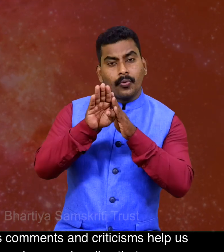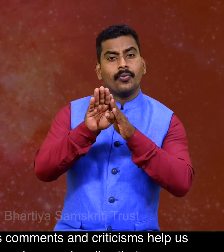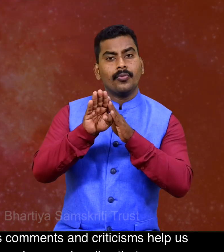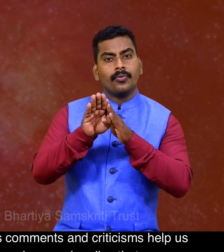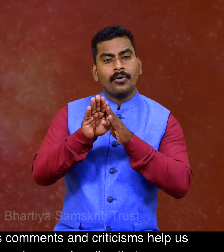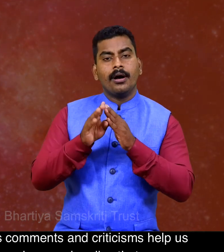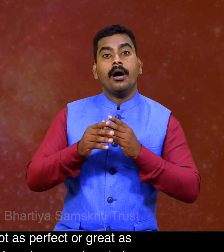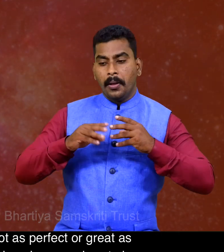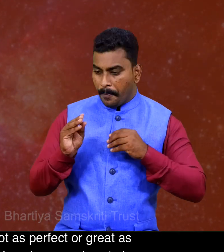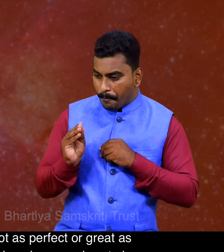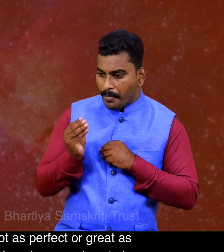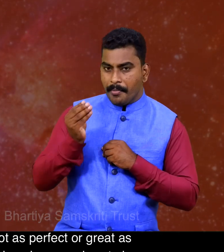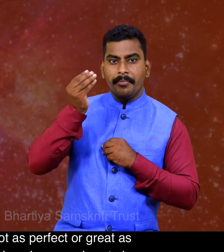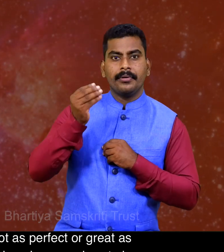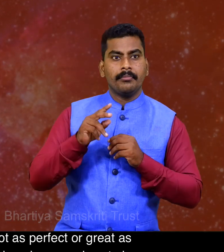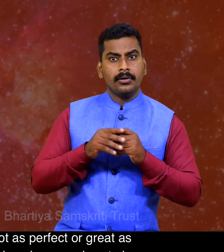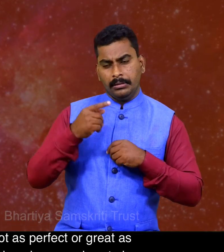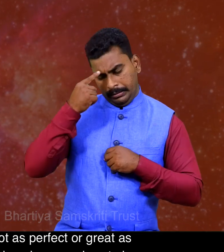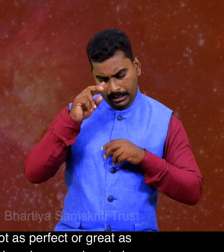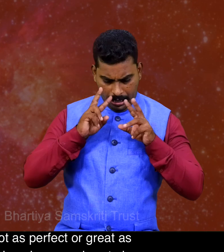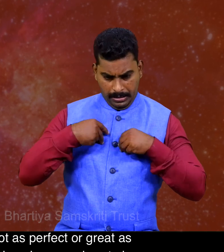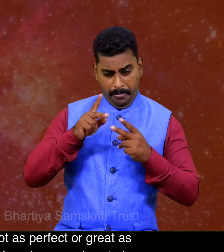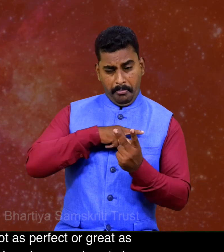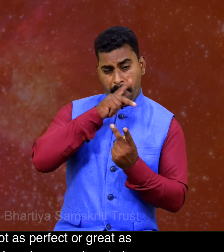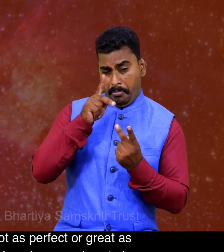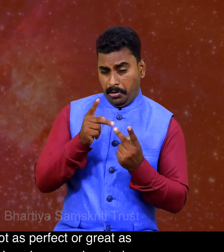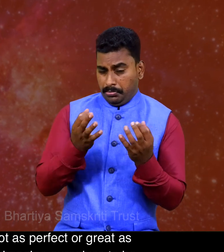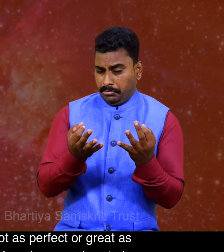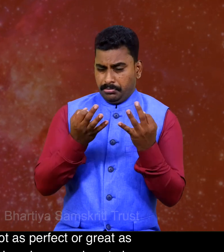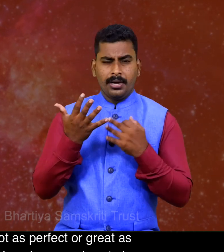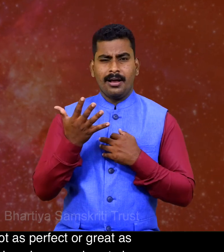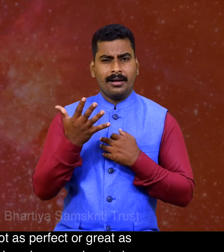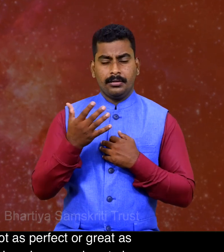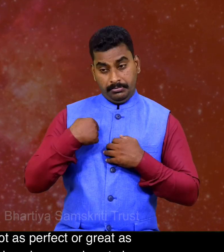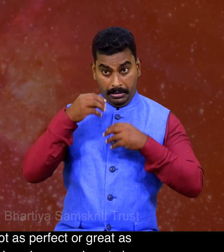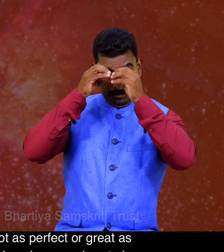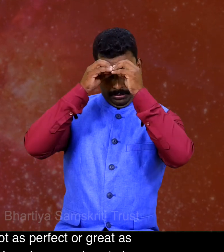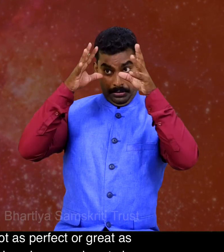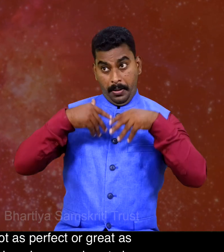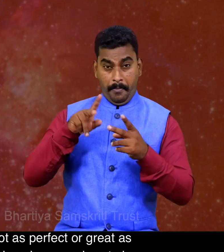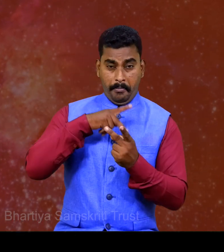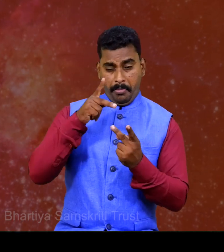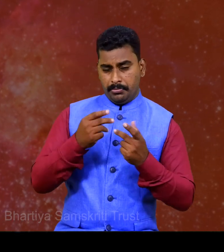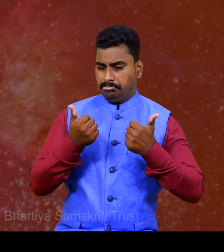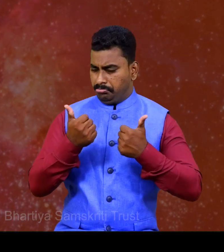realize that we are not as perfect or great as we imagine ourselves to be.